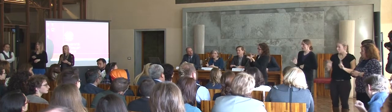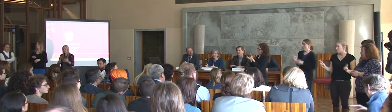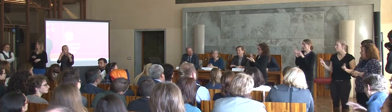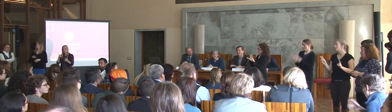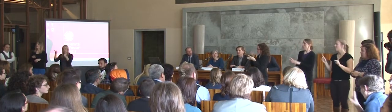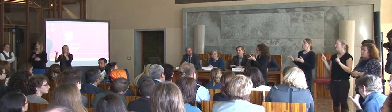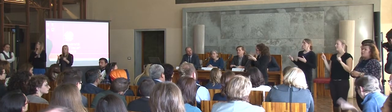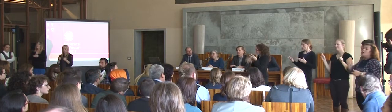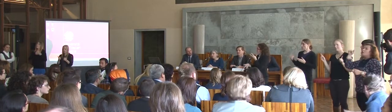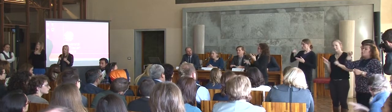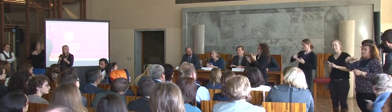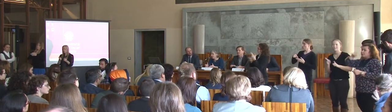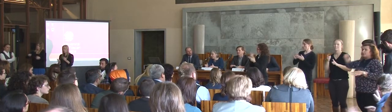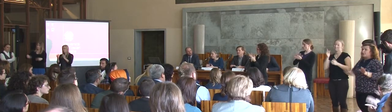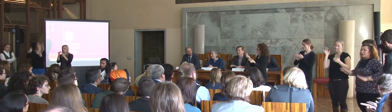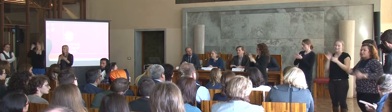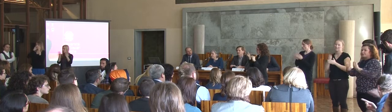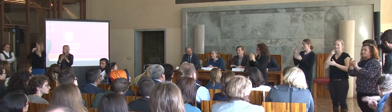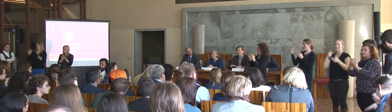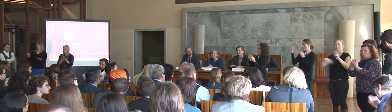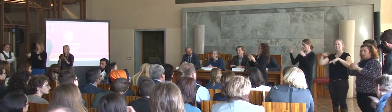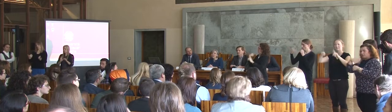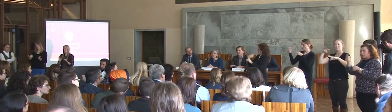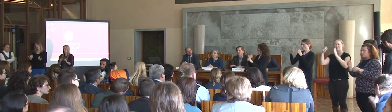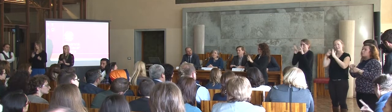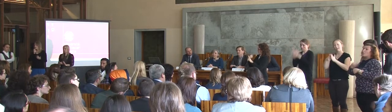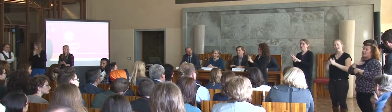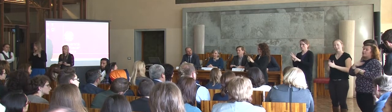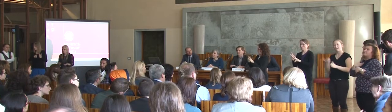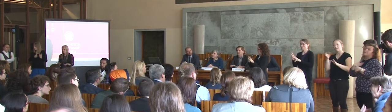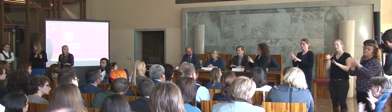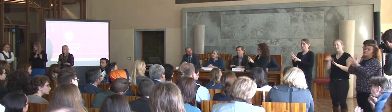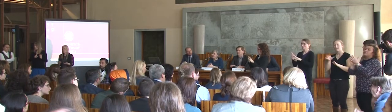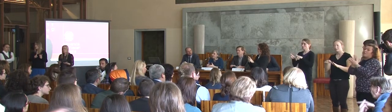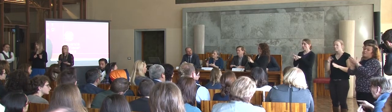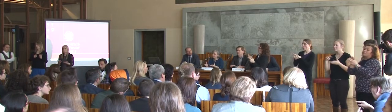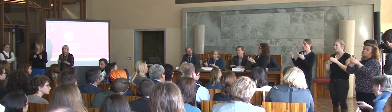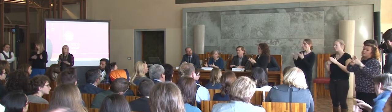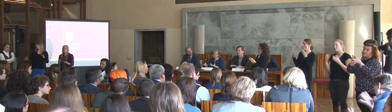amount of signs which are present in the dictionary and